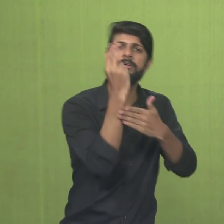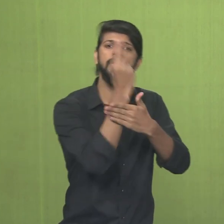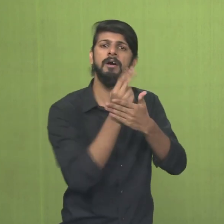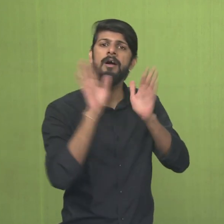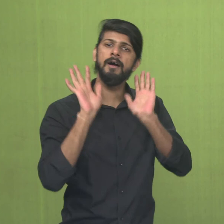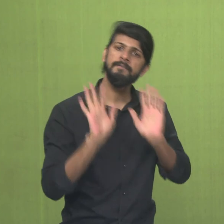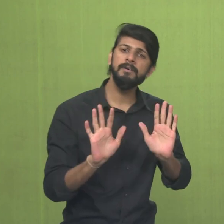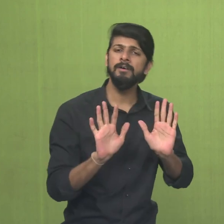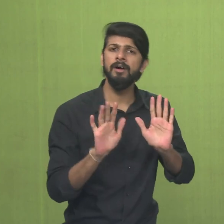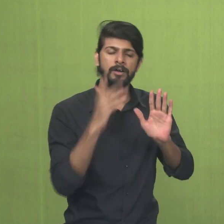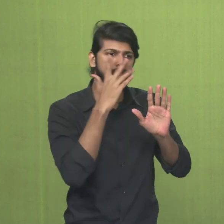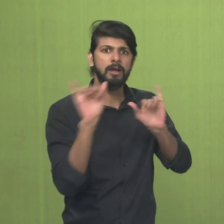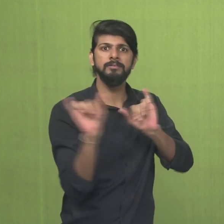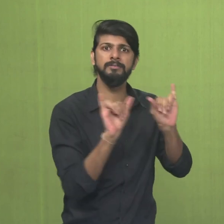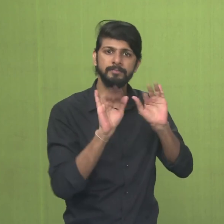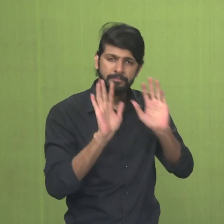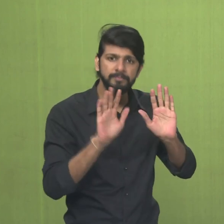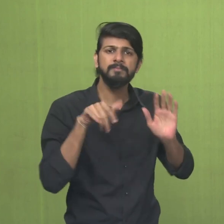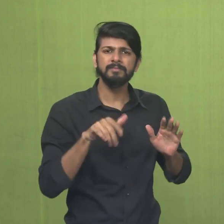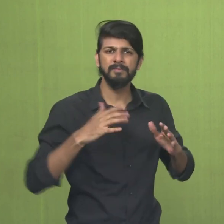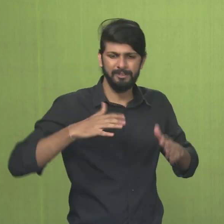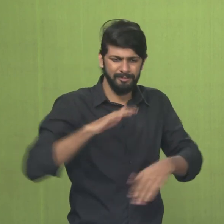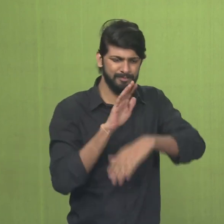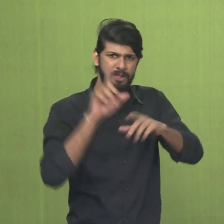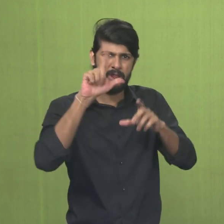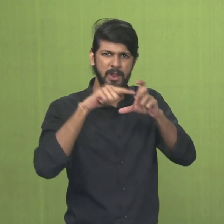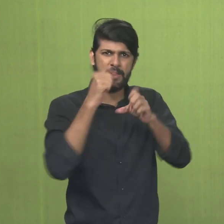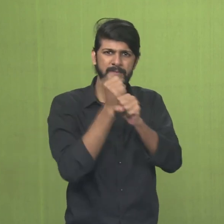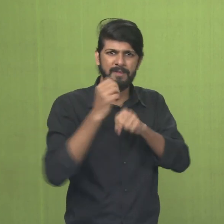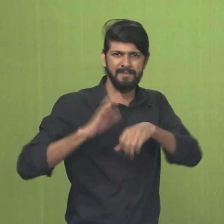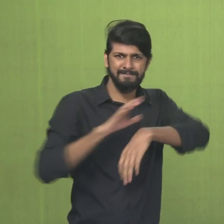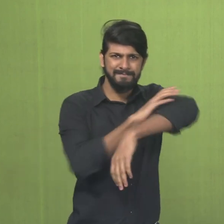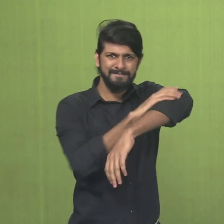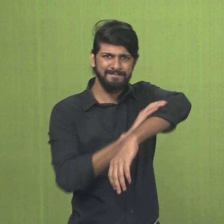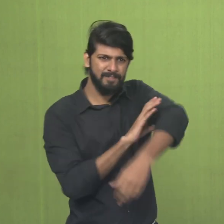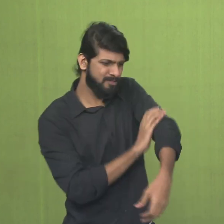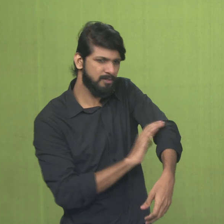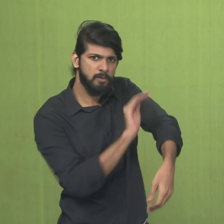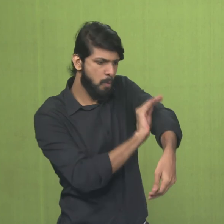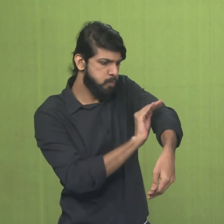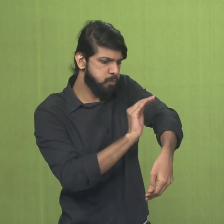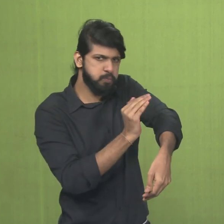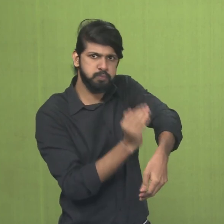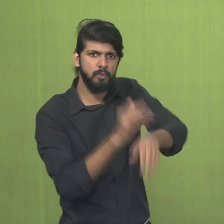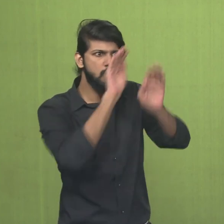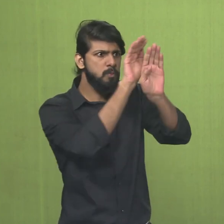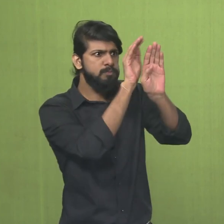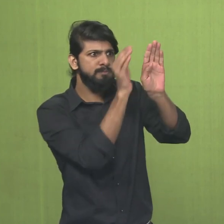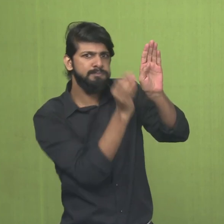Very original and exact. And also the muscle. You see the muscles